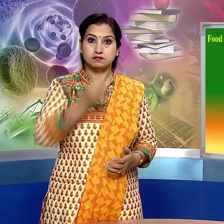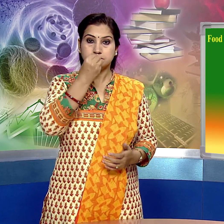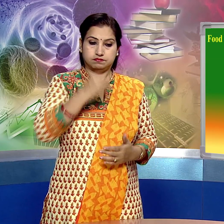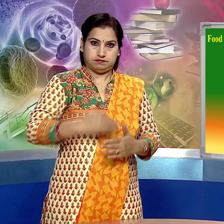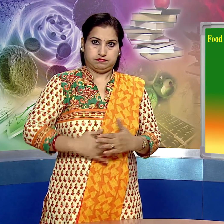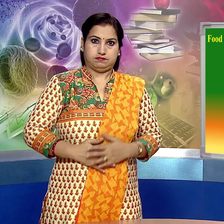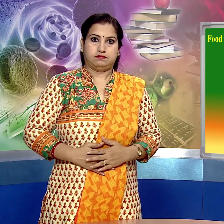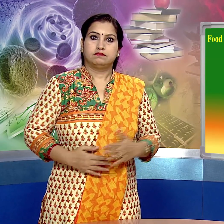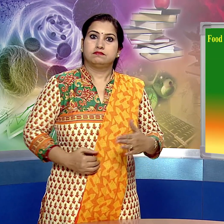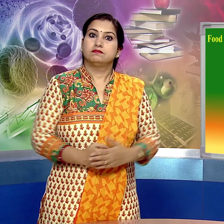hunger,